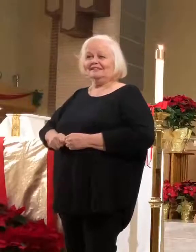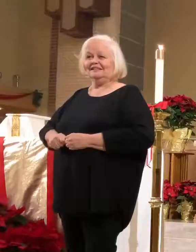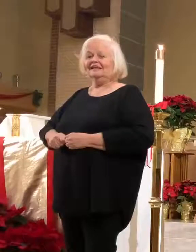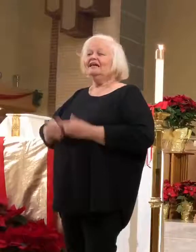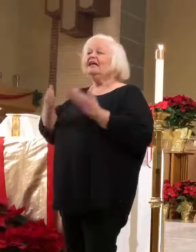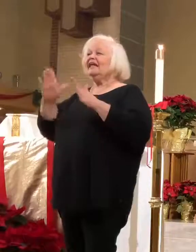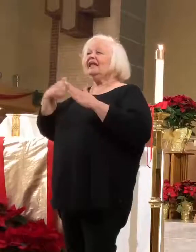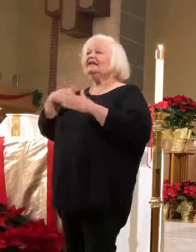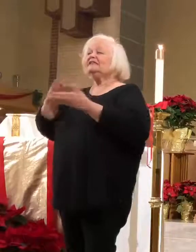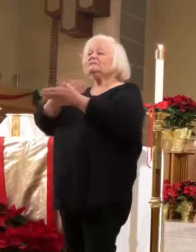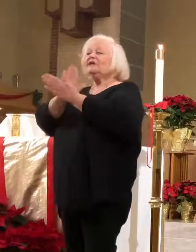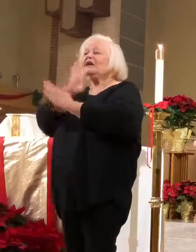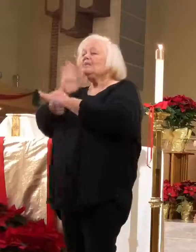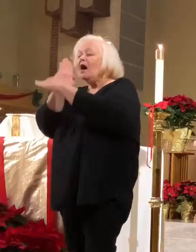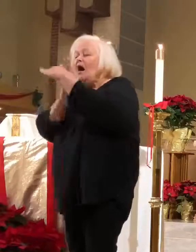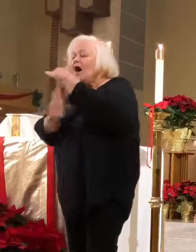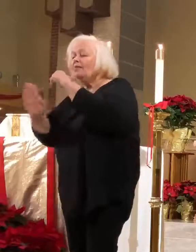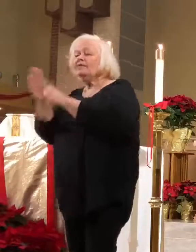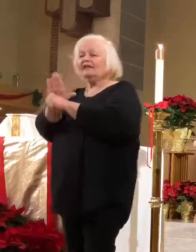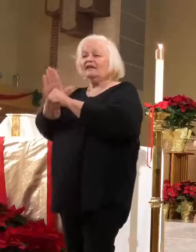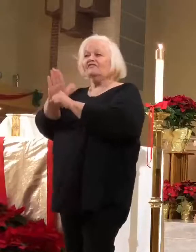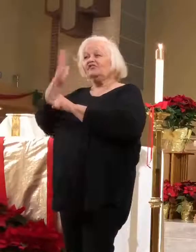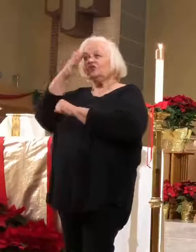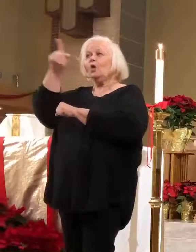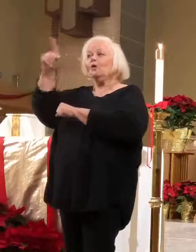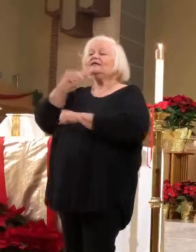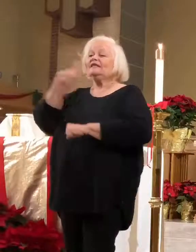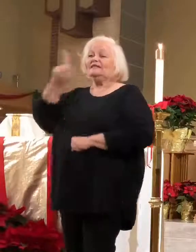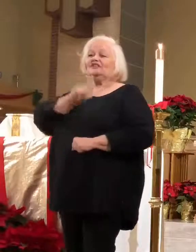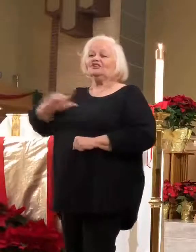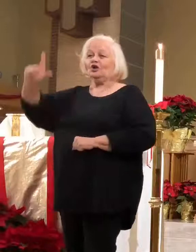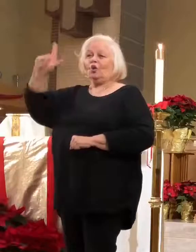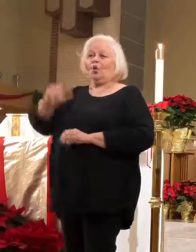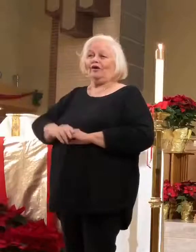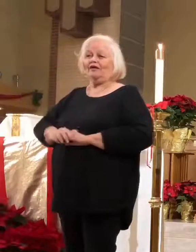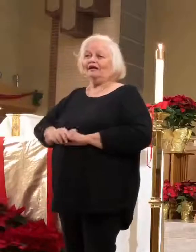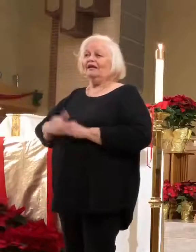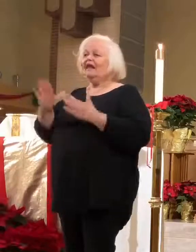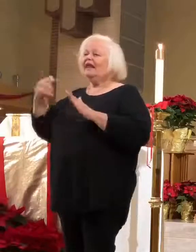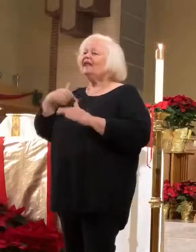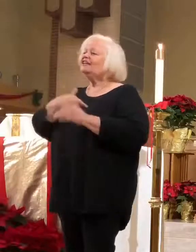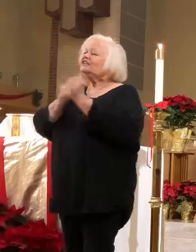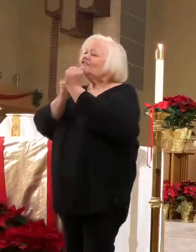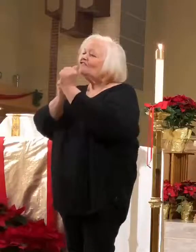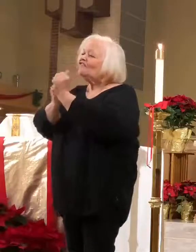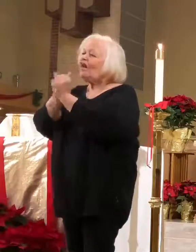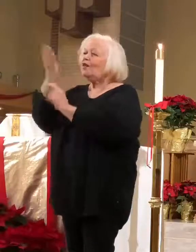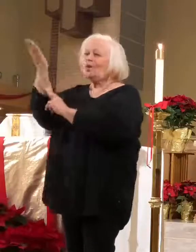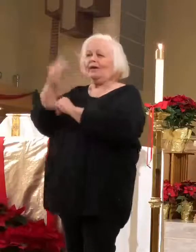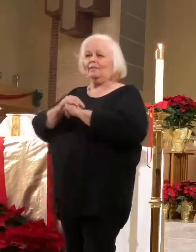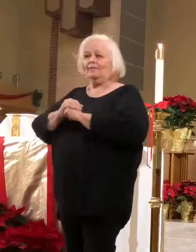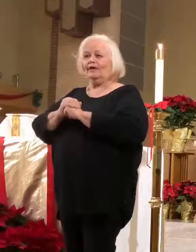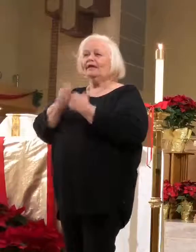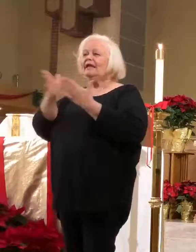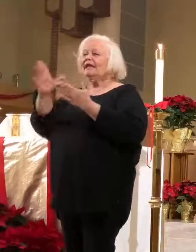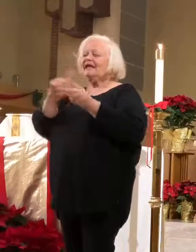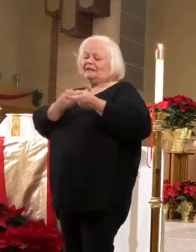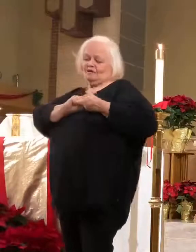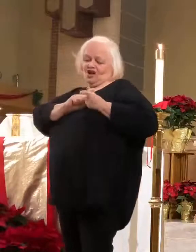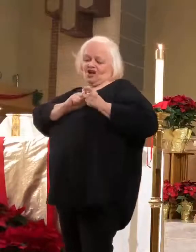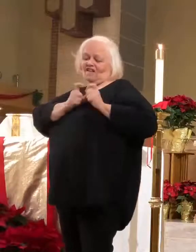May we be humble enough to know that he is the Lord. May we follow him. May he convert our